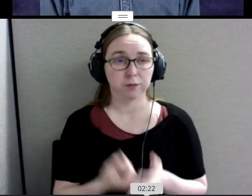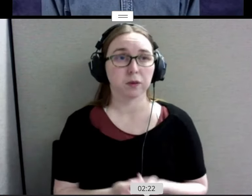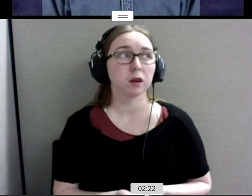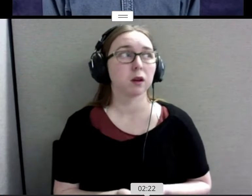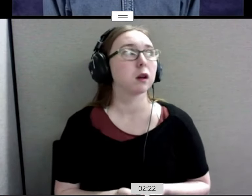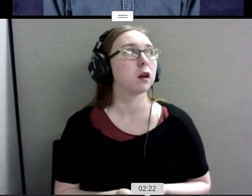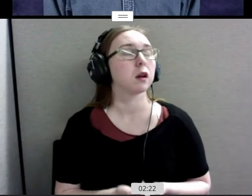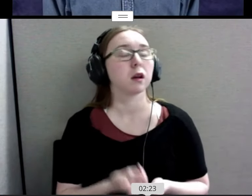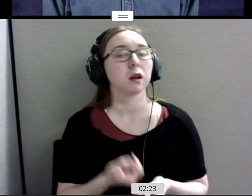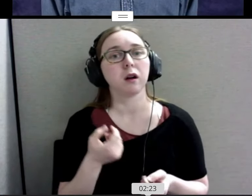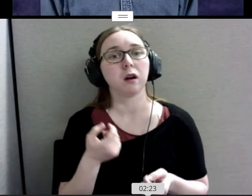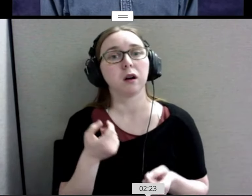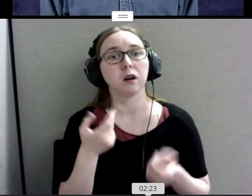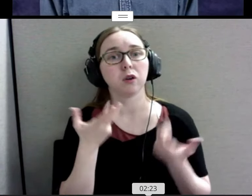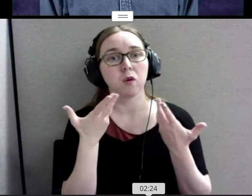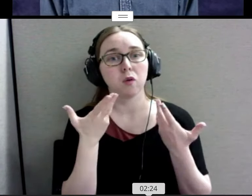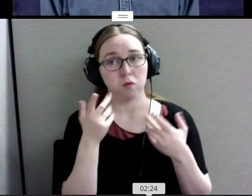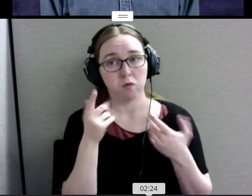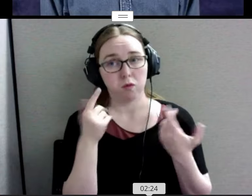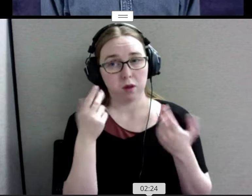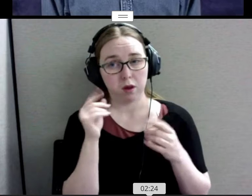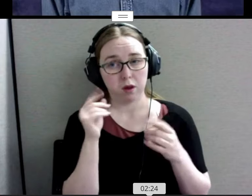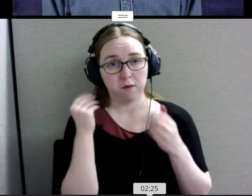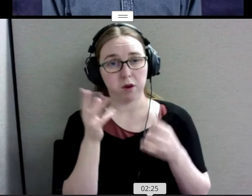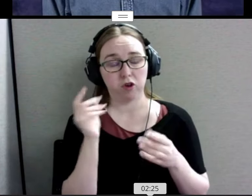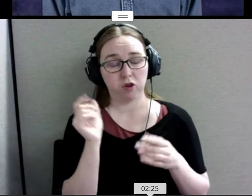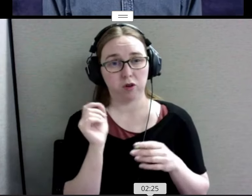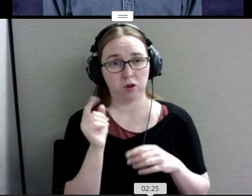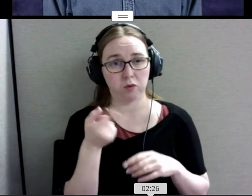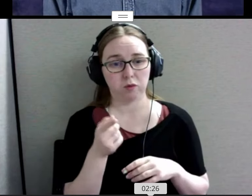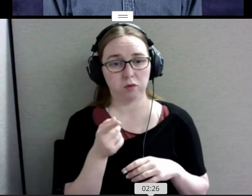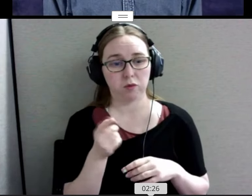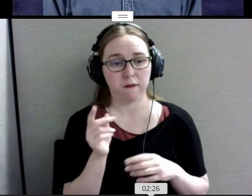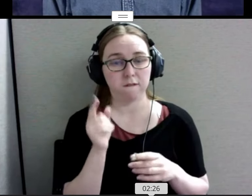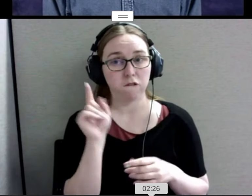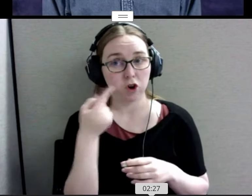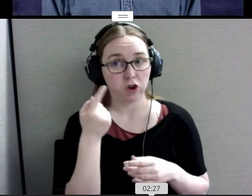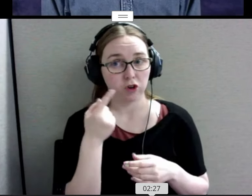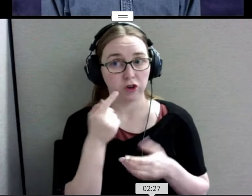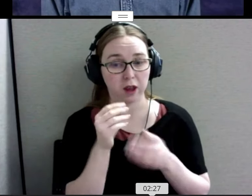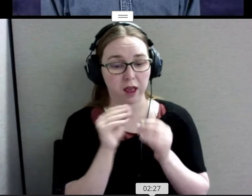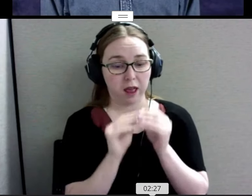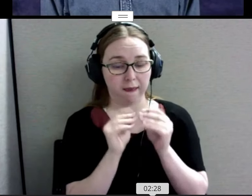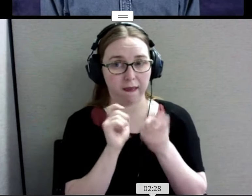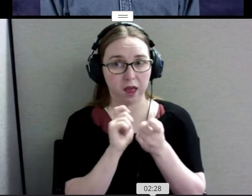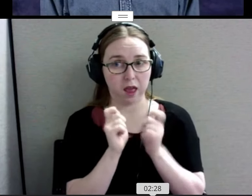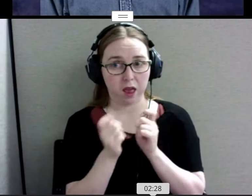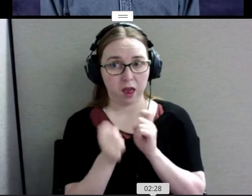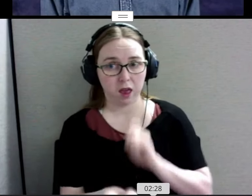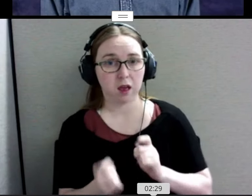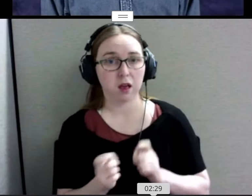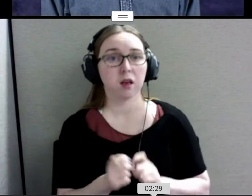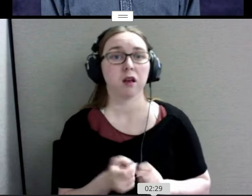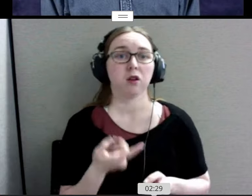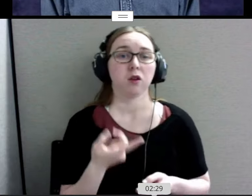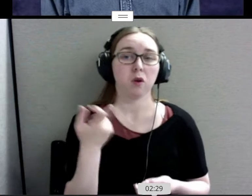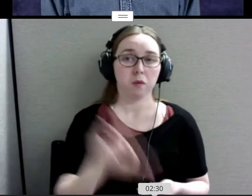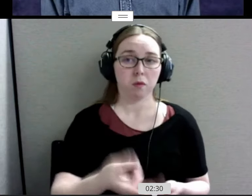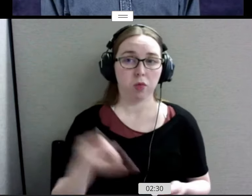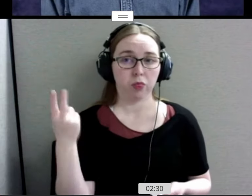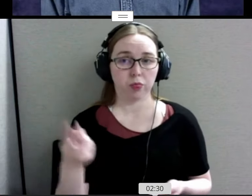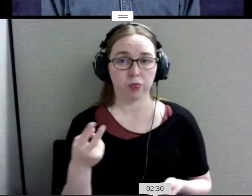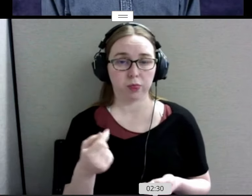do once the information, as I said, has been input, is you then go through and do what's called the first edit. And what that is that you go back and check to ensure